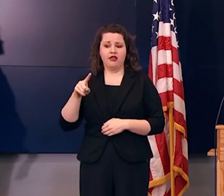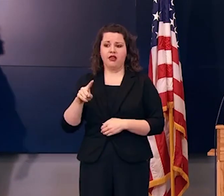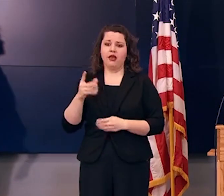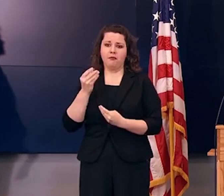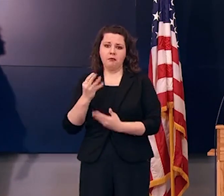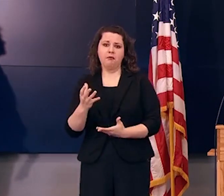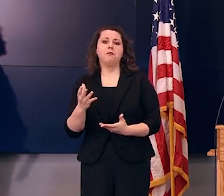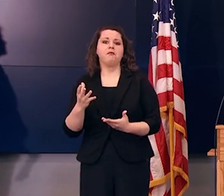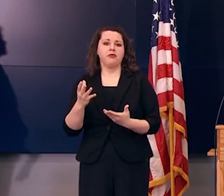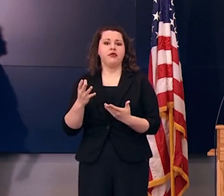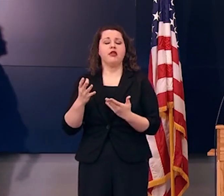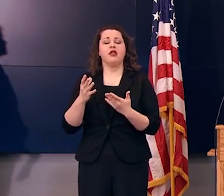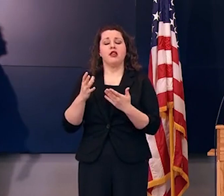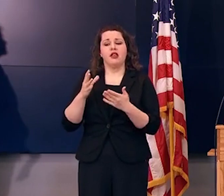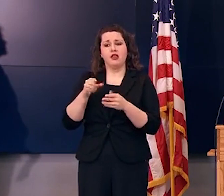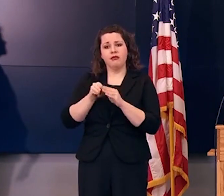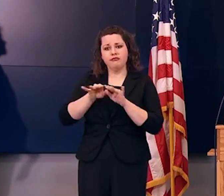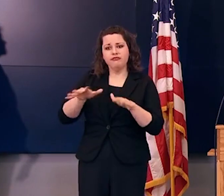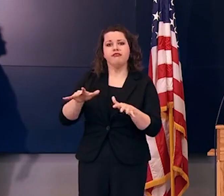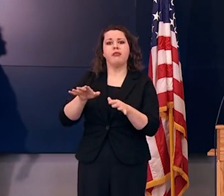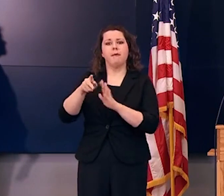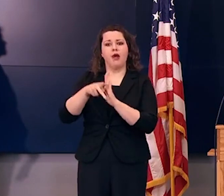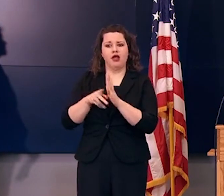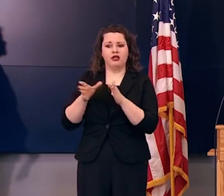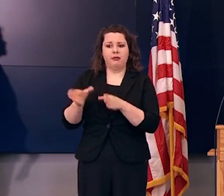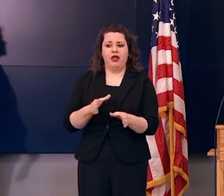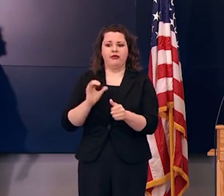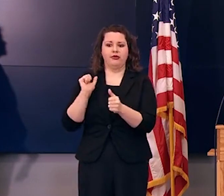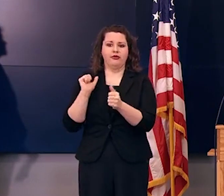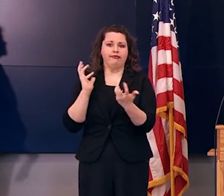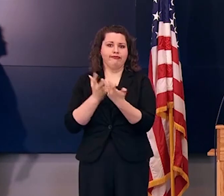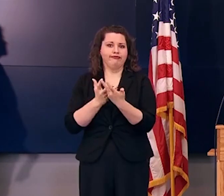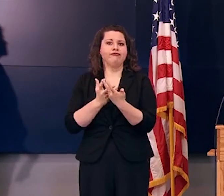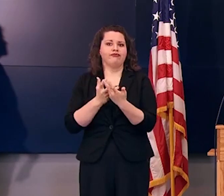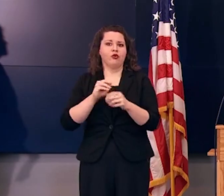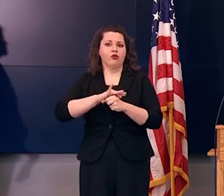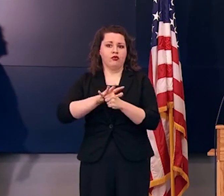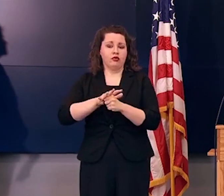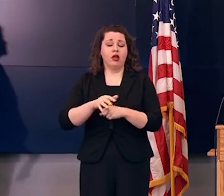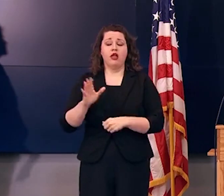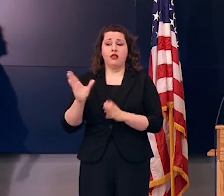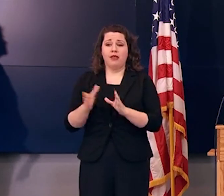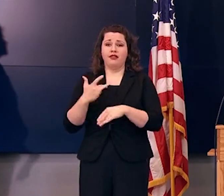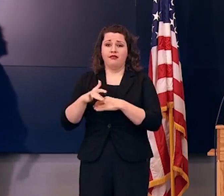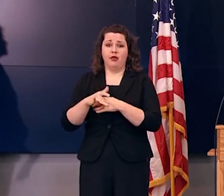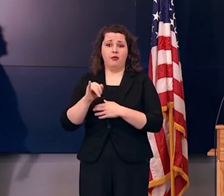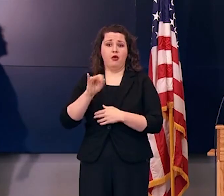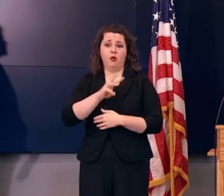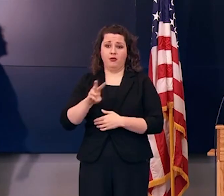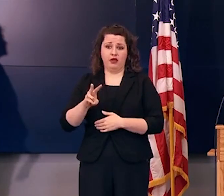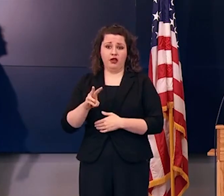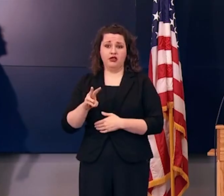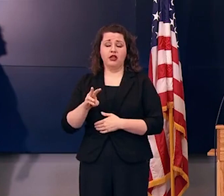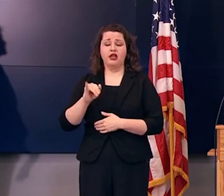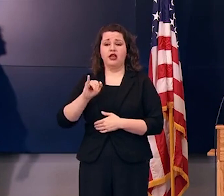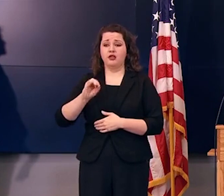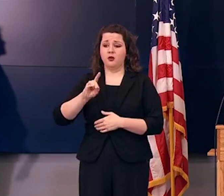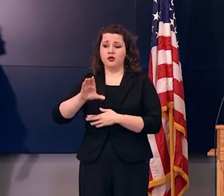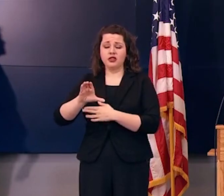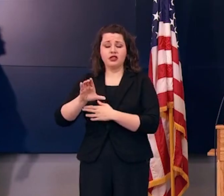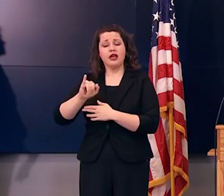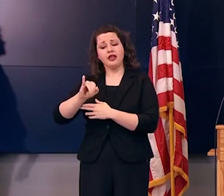pandemic policy plan to better apply to COVID-19. The plans are available on our website. IDOC has executed